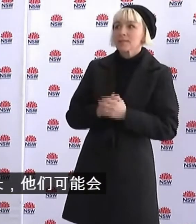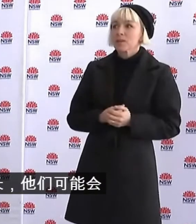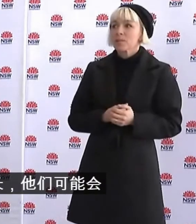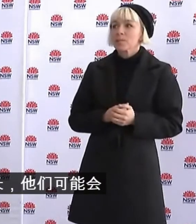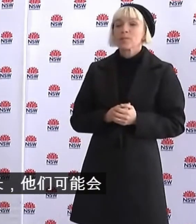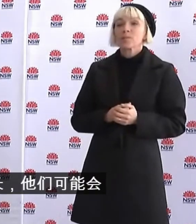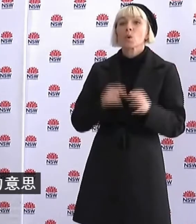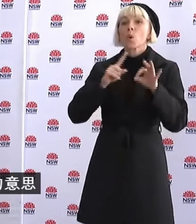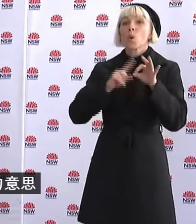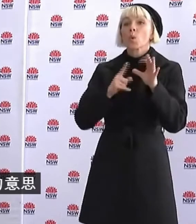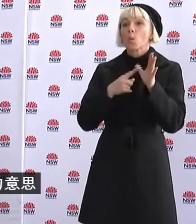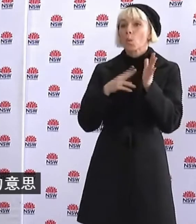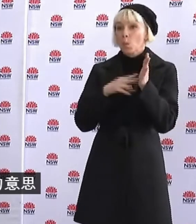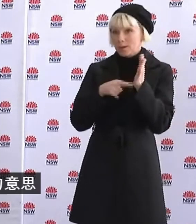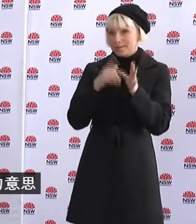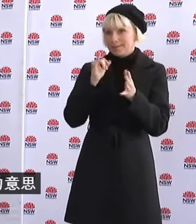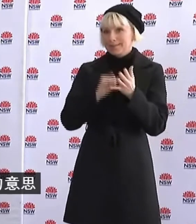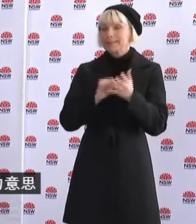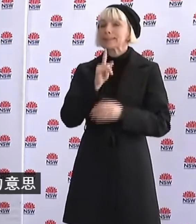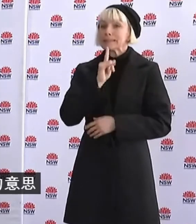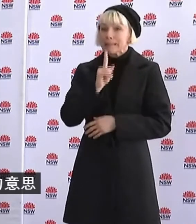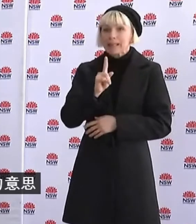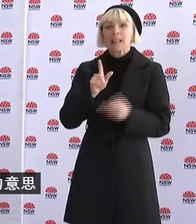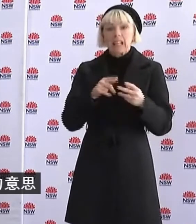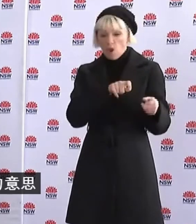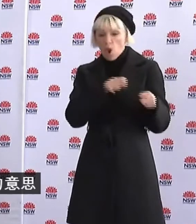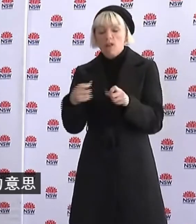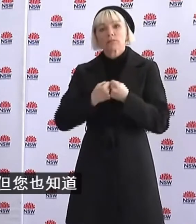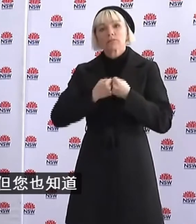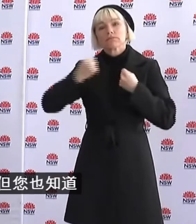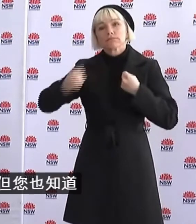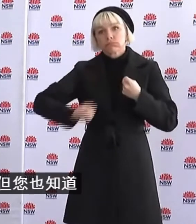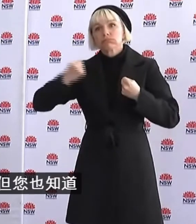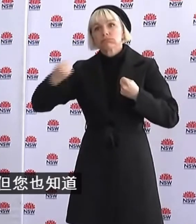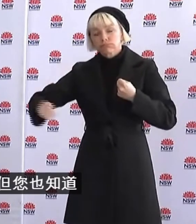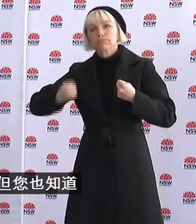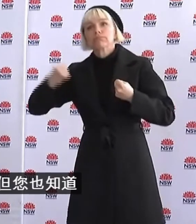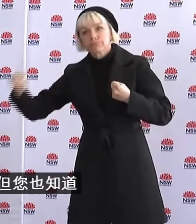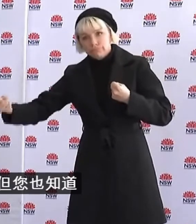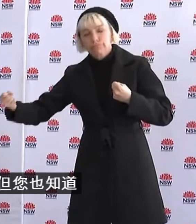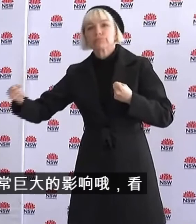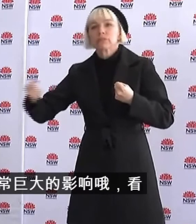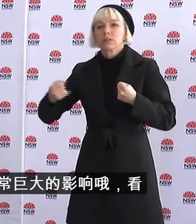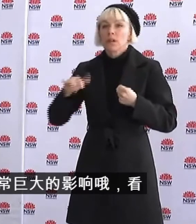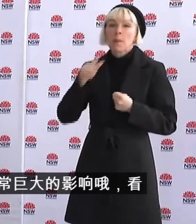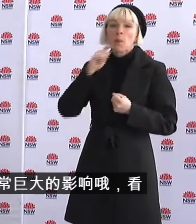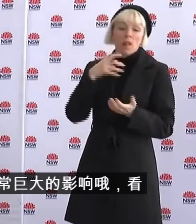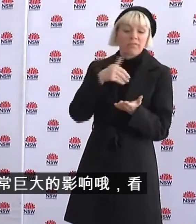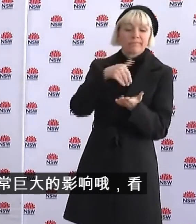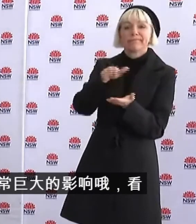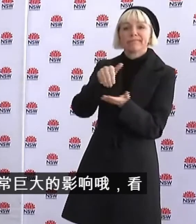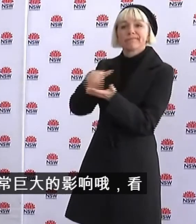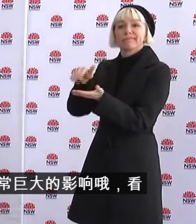it extends, that they may need to lay off staff. Are we expecting? I mean, what's your message to Qantas workers? But also, you know, this is going